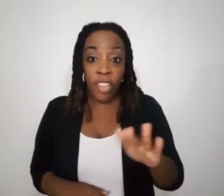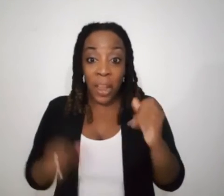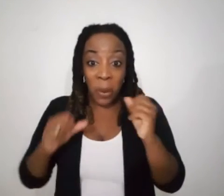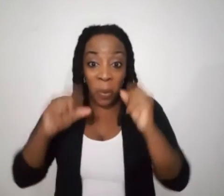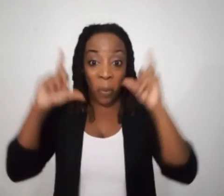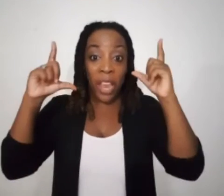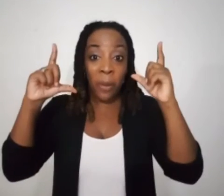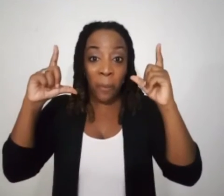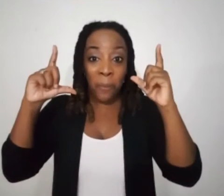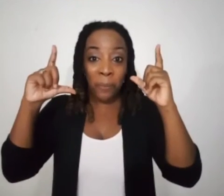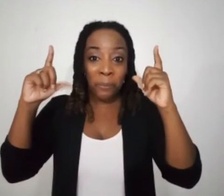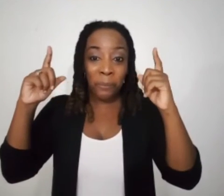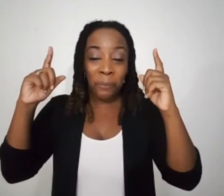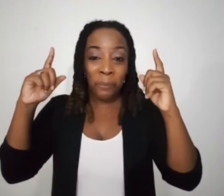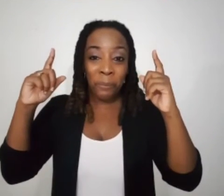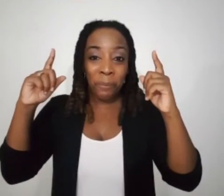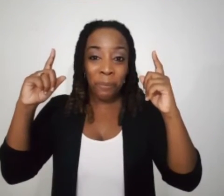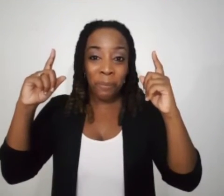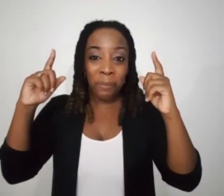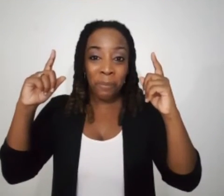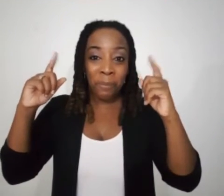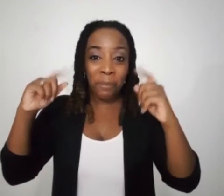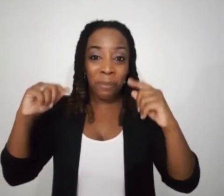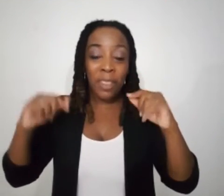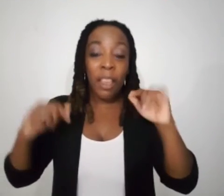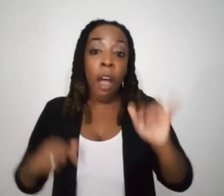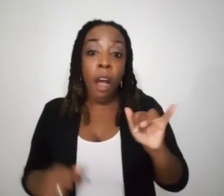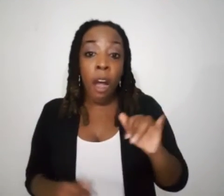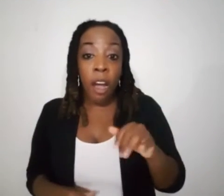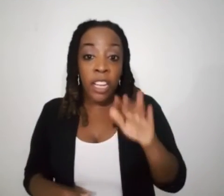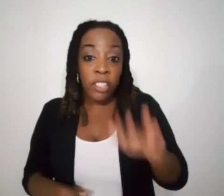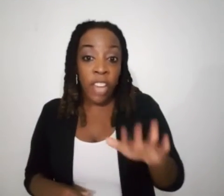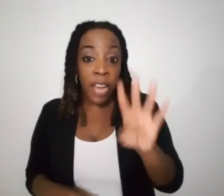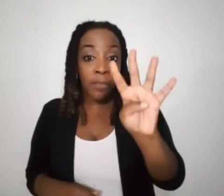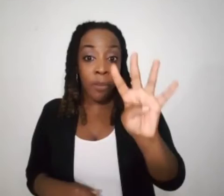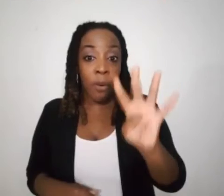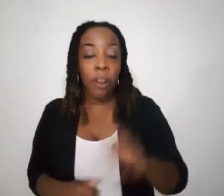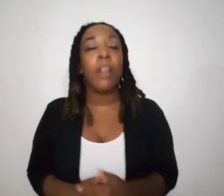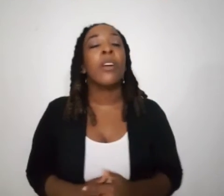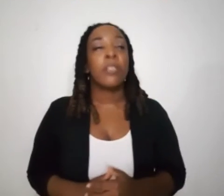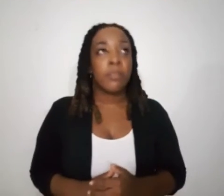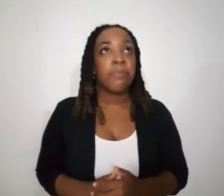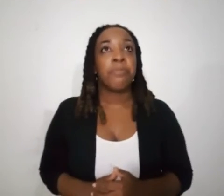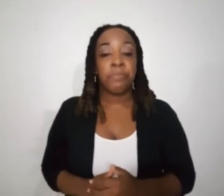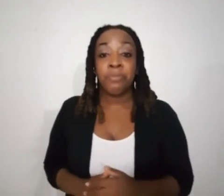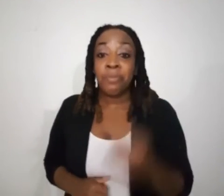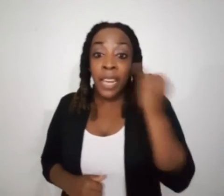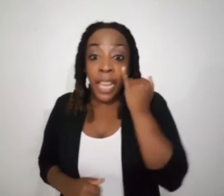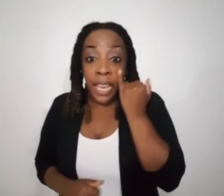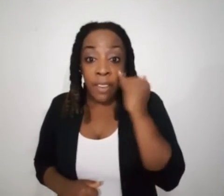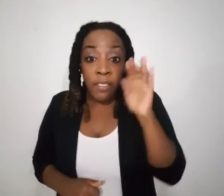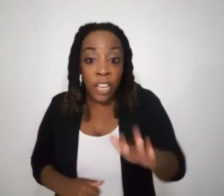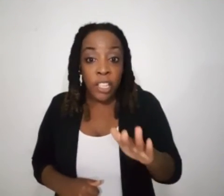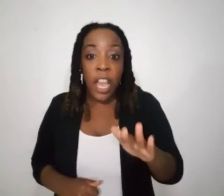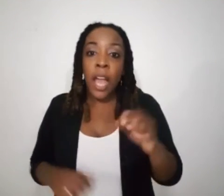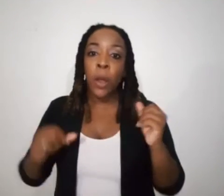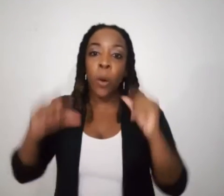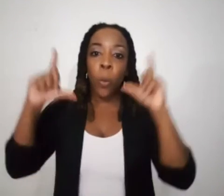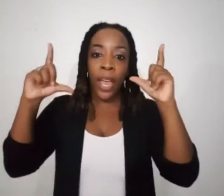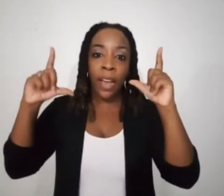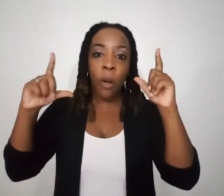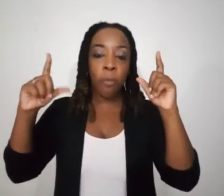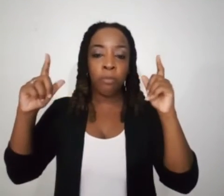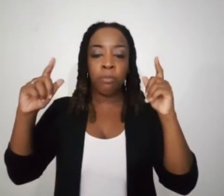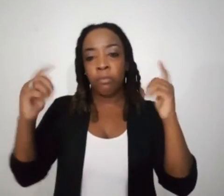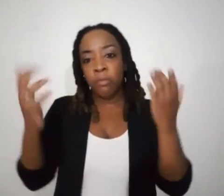remember, oh, he's 4, the child is 4, so this works. Remember, if your child wakes up at night, your 4-year-old,